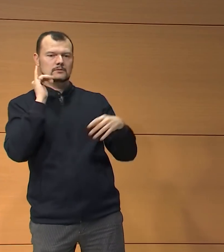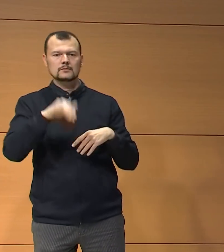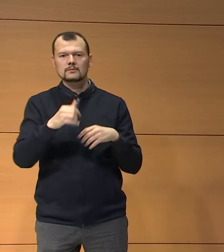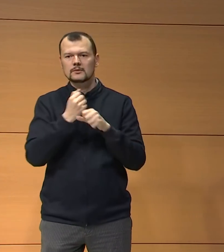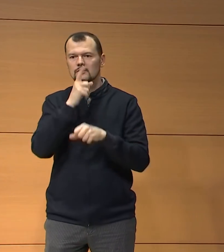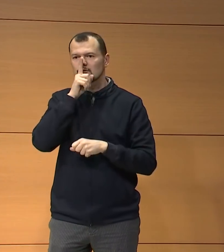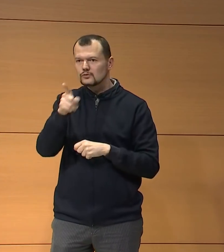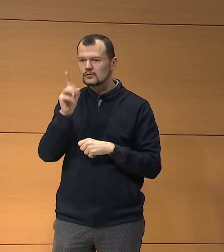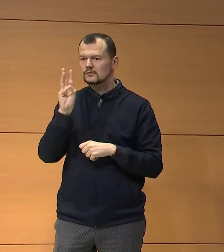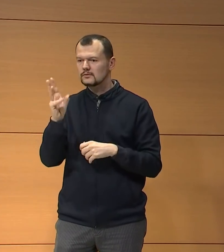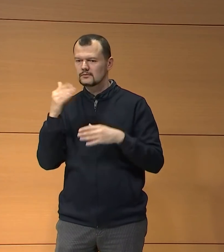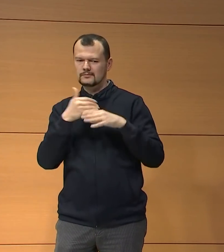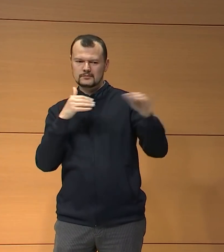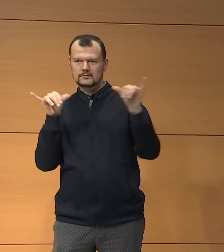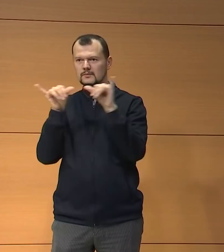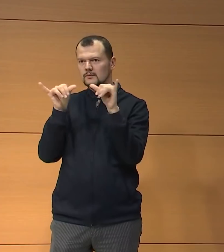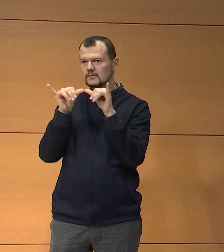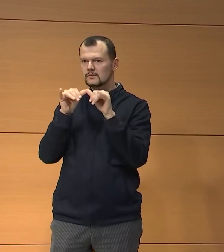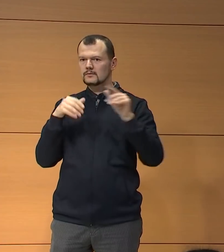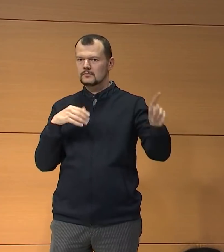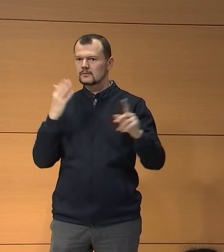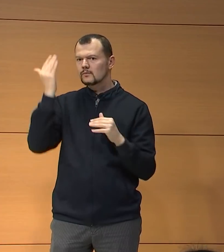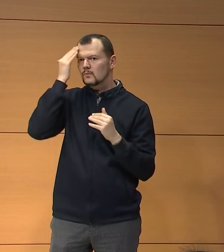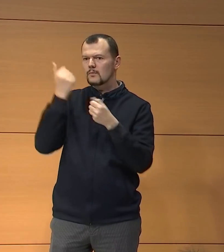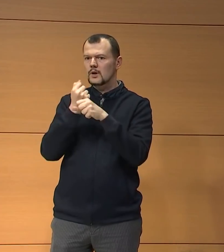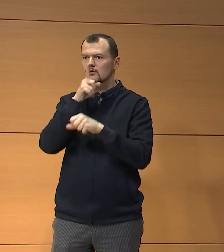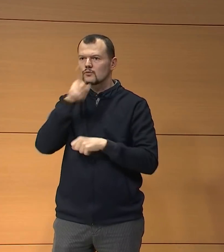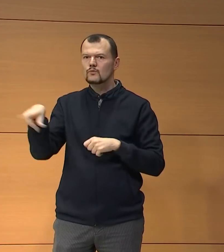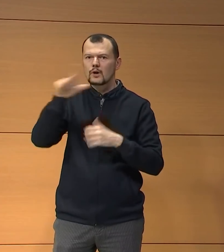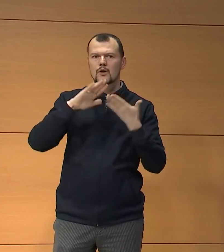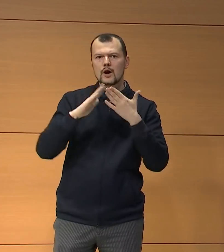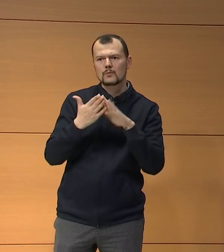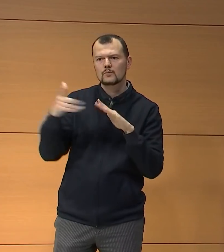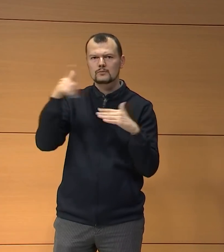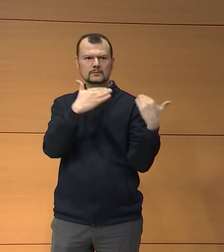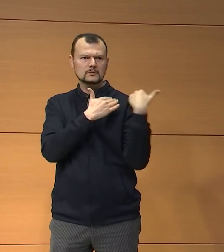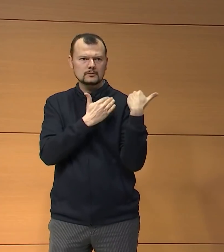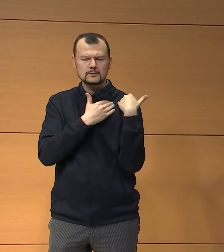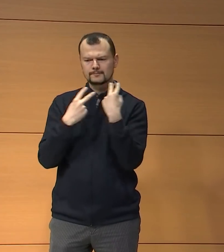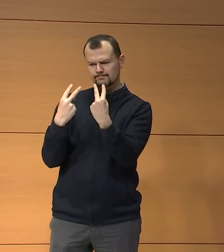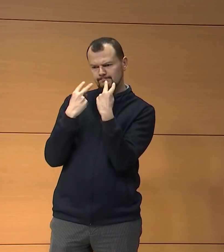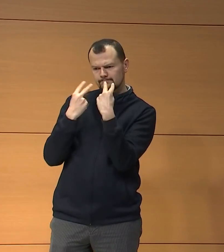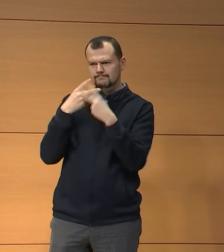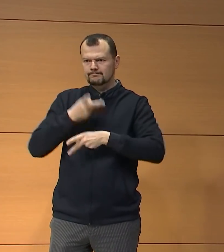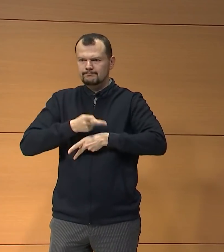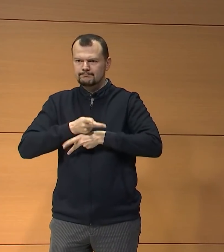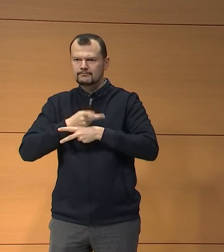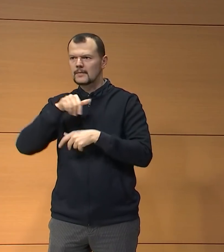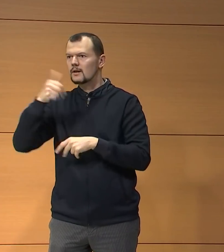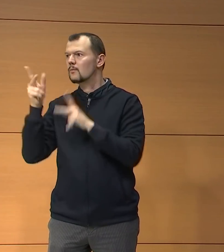the community with information to help us contain this virus. My office and the county will